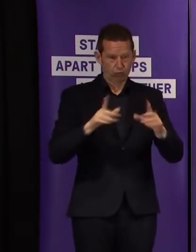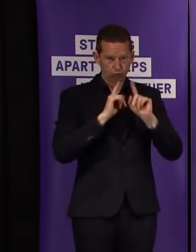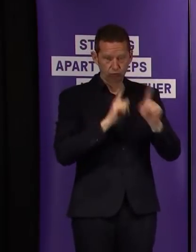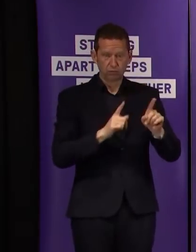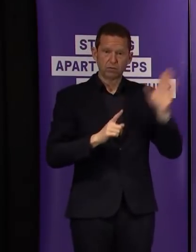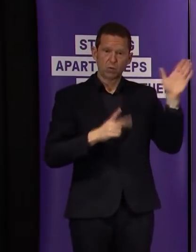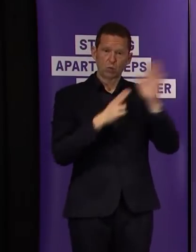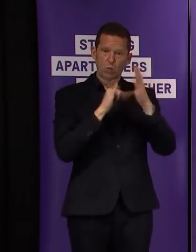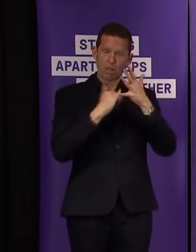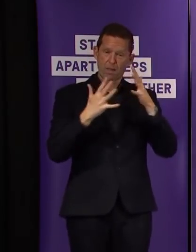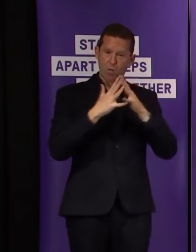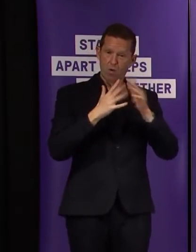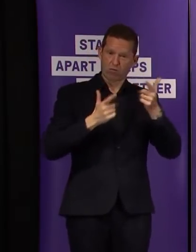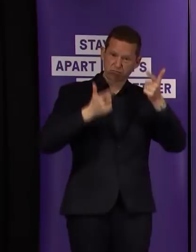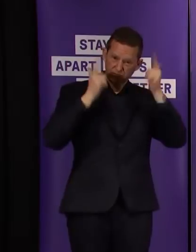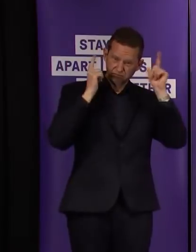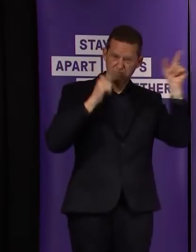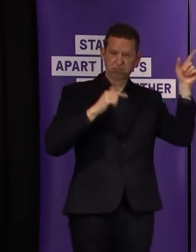Gladys, to Stephen,